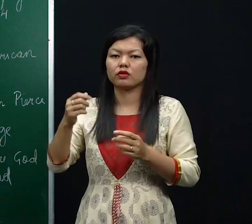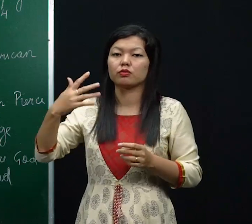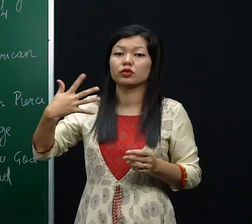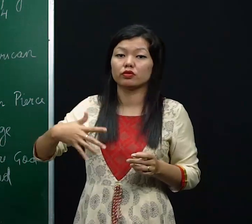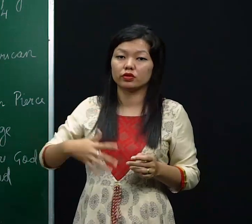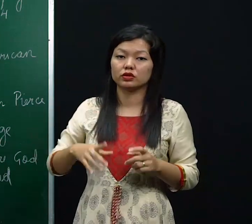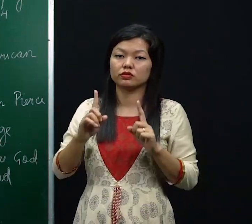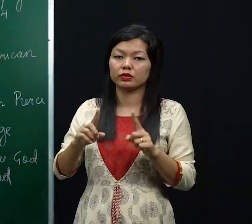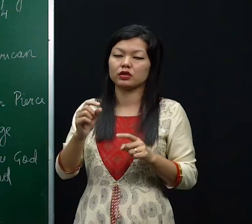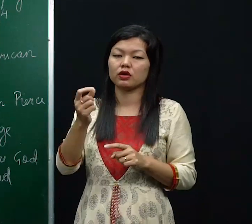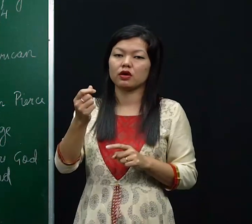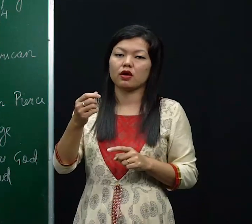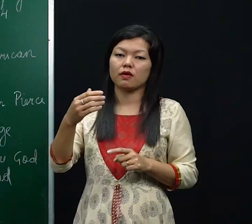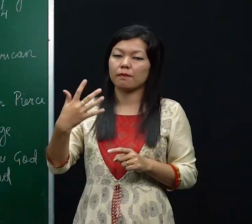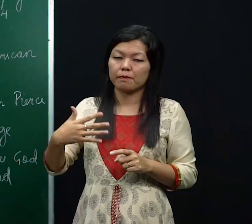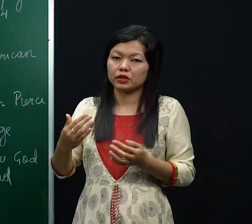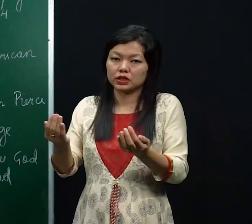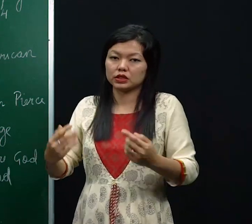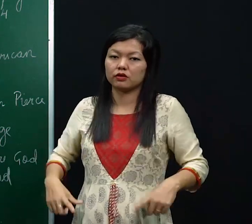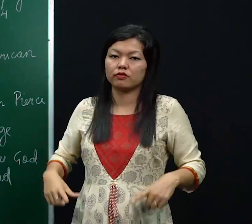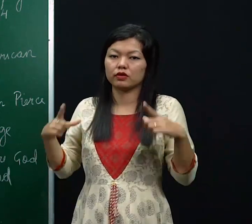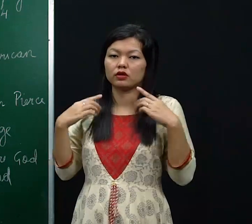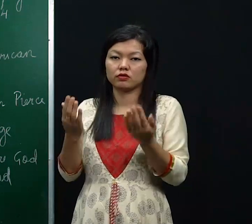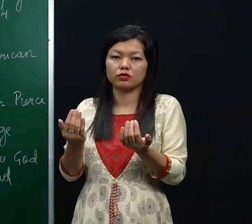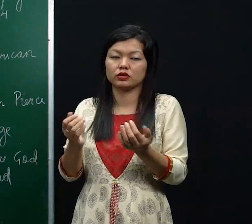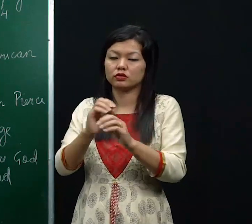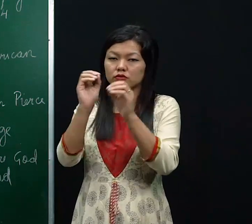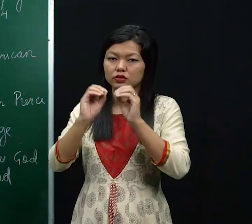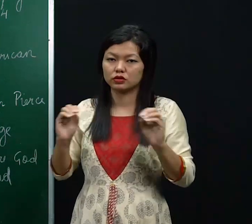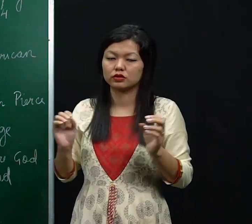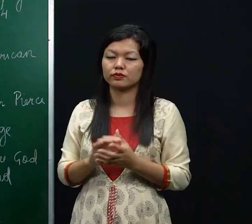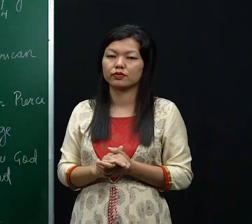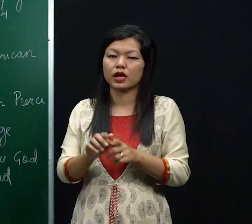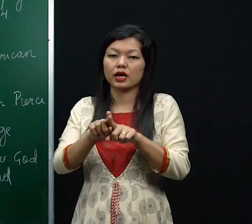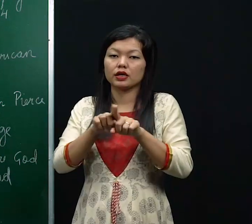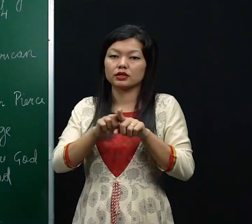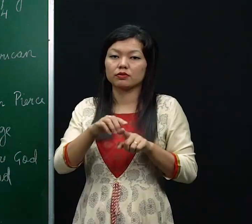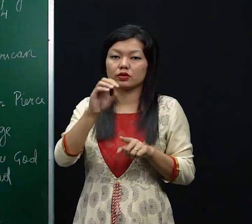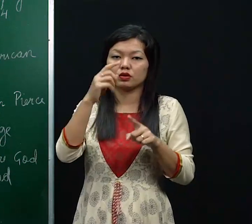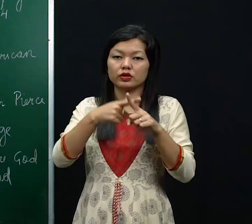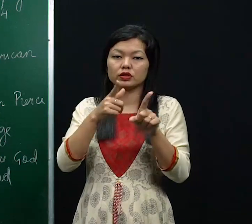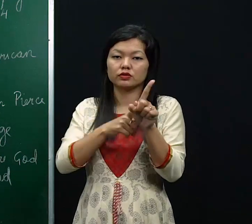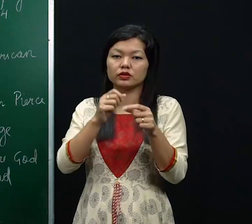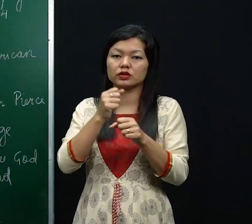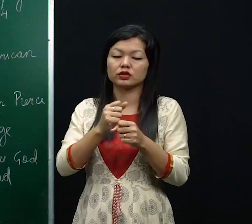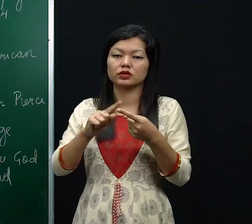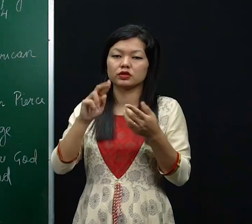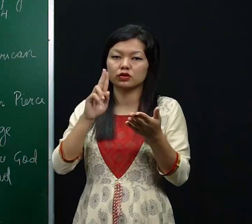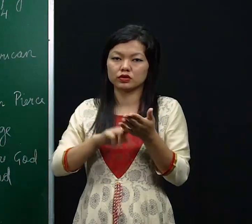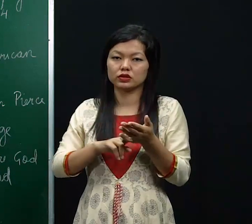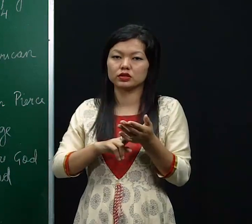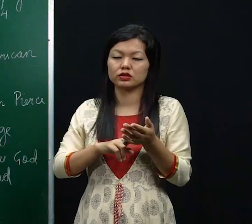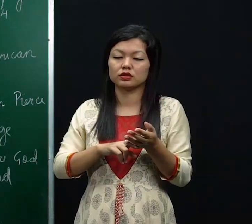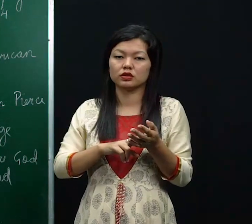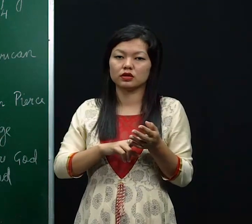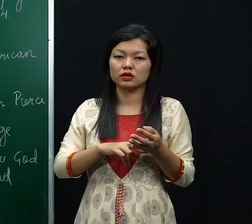back to nature for every need of ours. Consider the oxygen. We get oxygen from the plants. We have already been reading about this